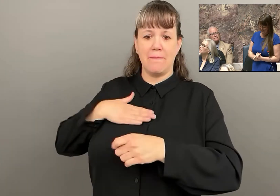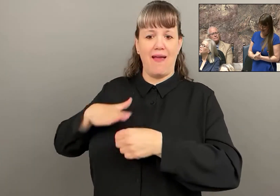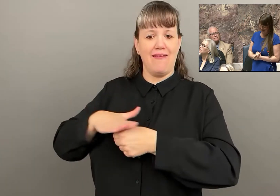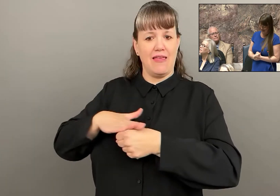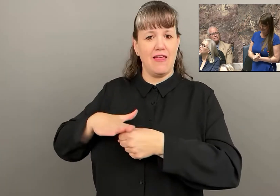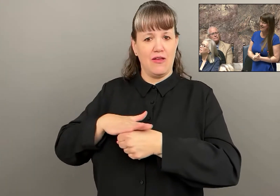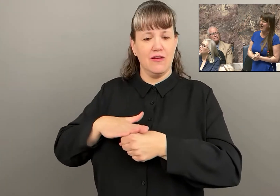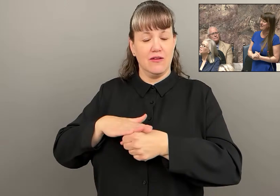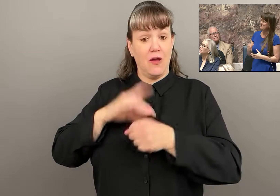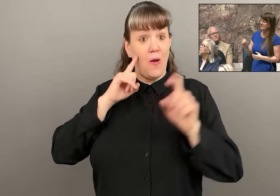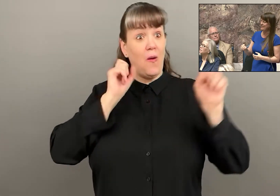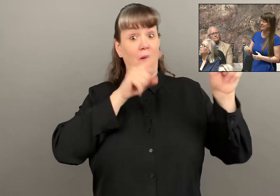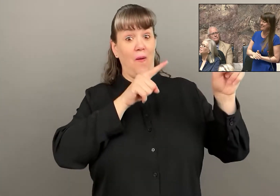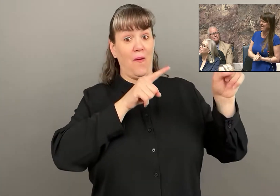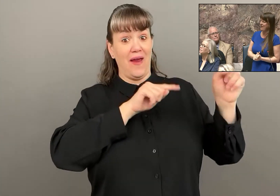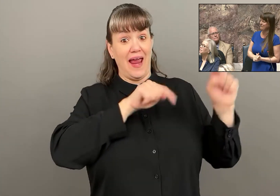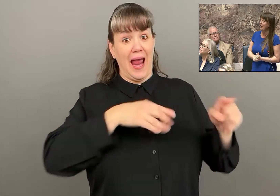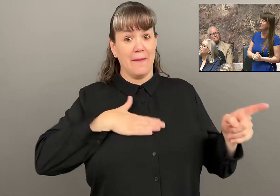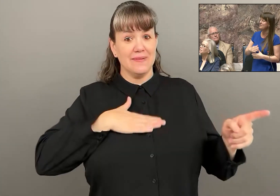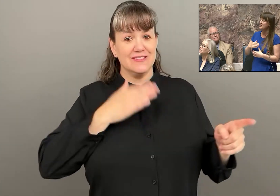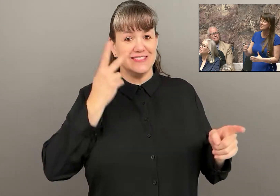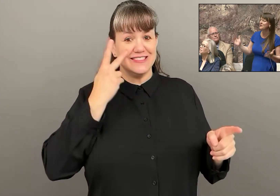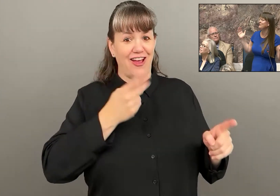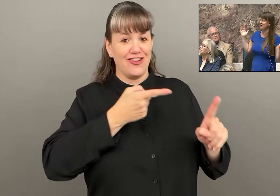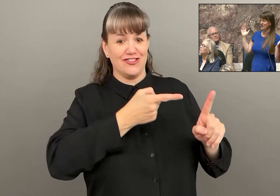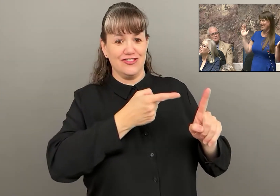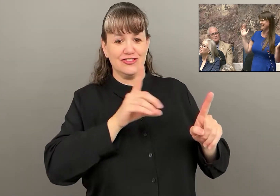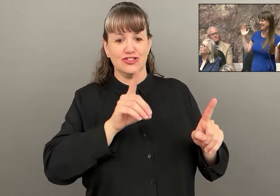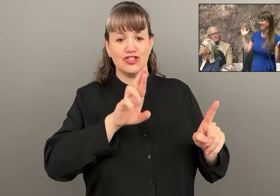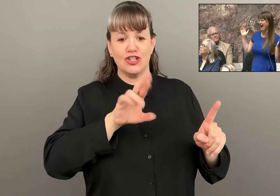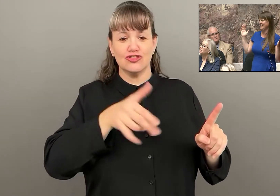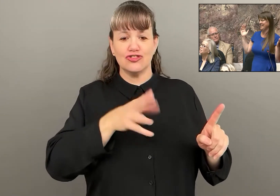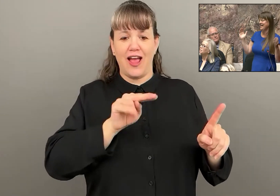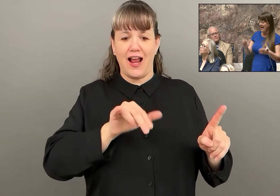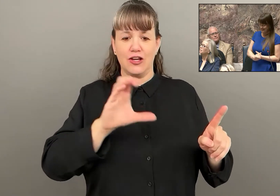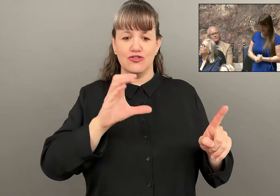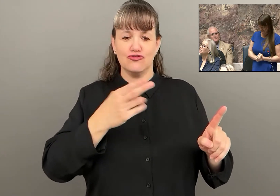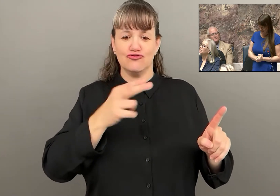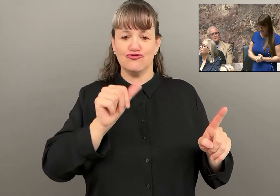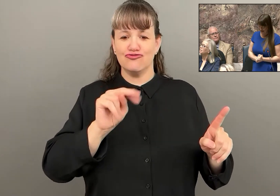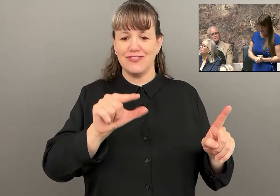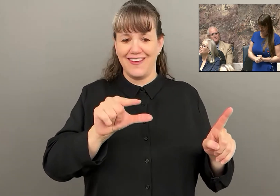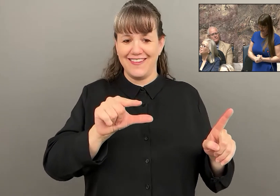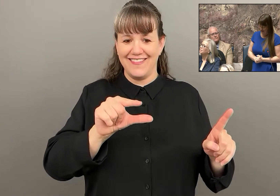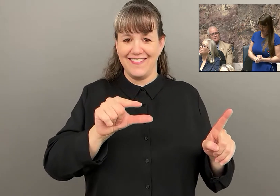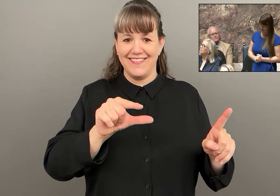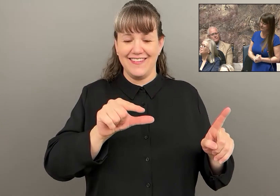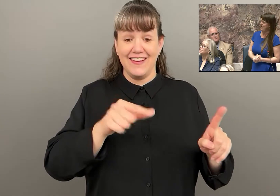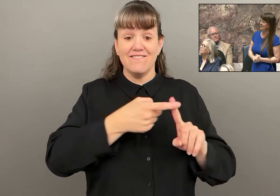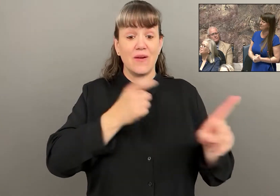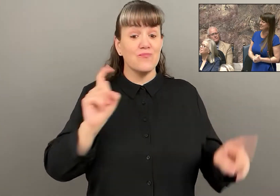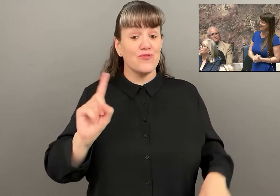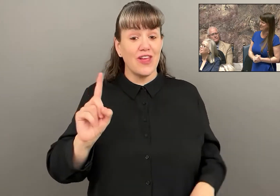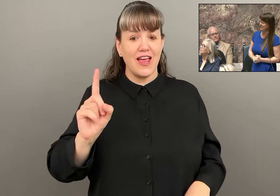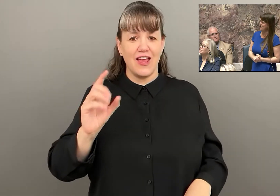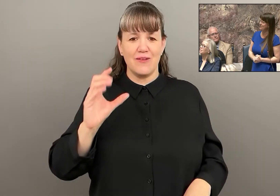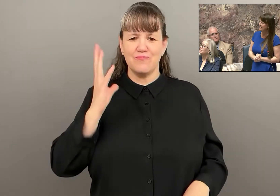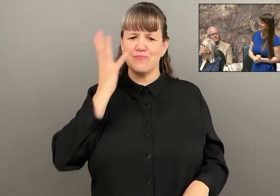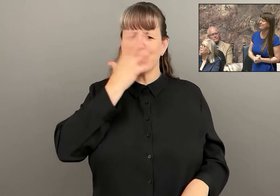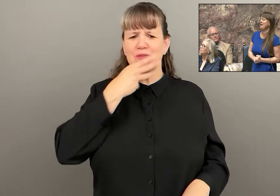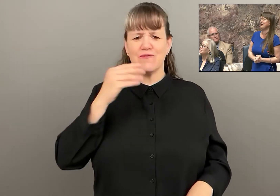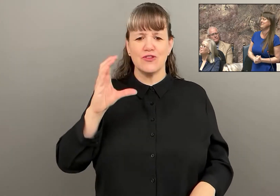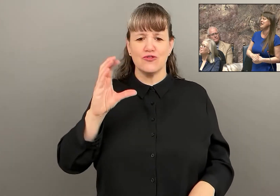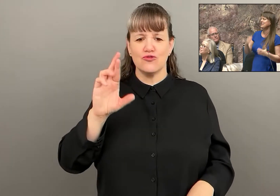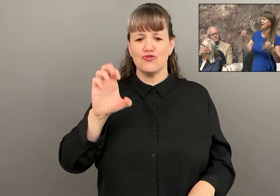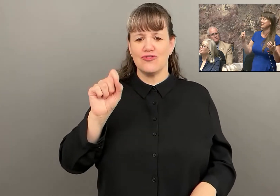Johnny Chang, who is here today from the beautiful Creston Valley, and he is here with the College of Family Physicians. So